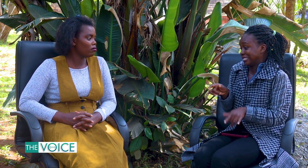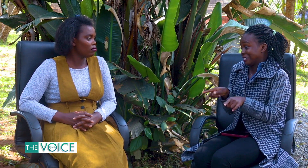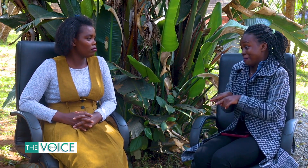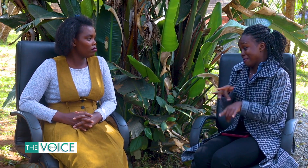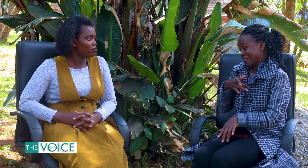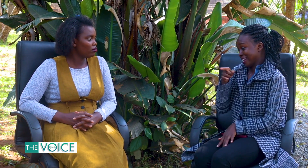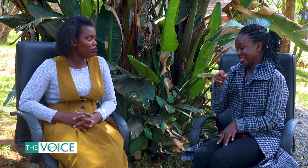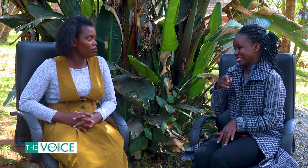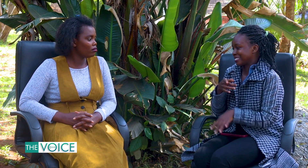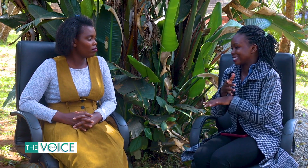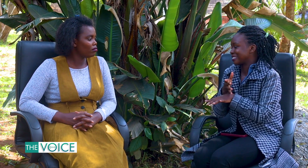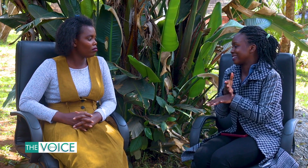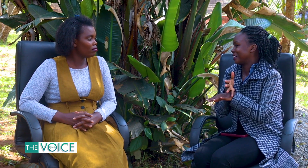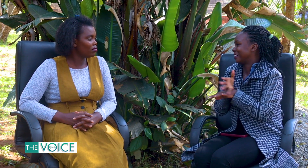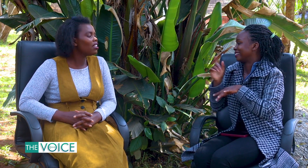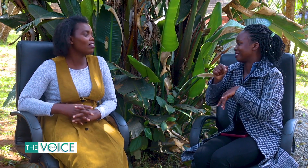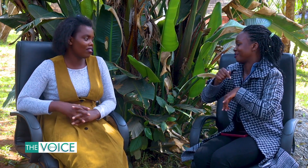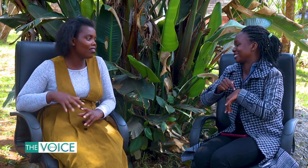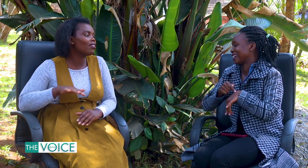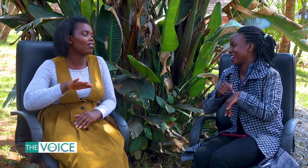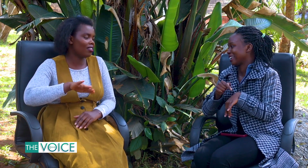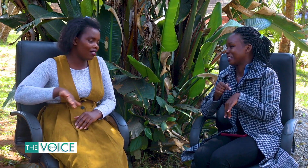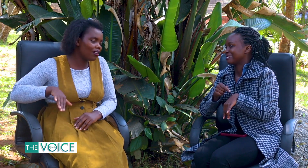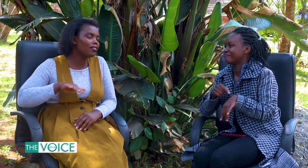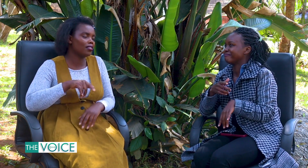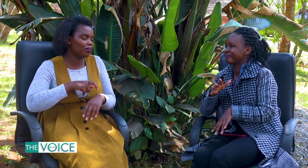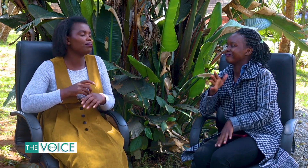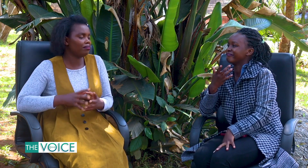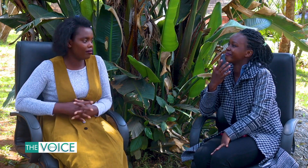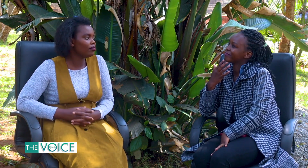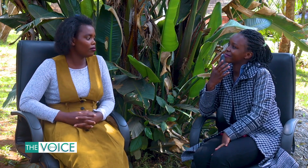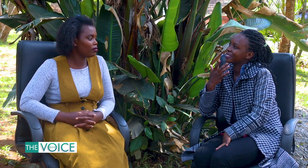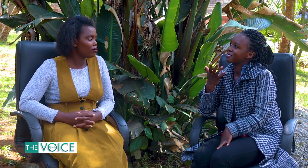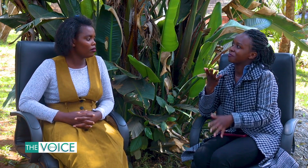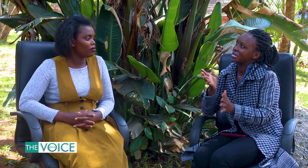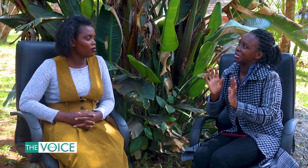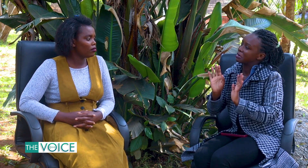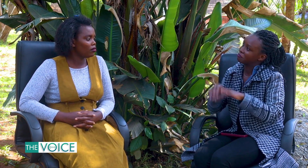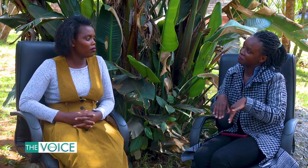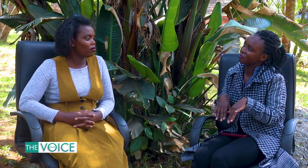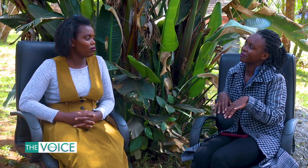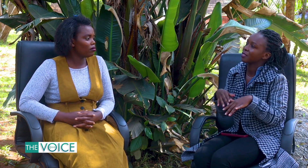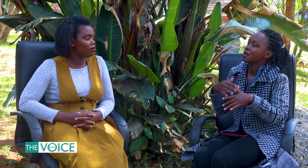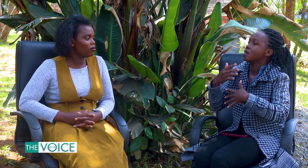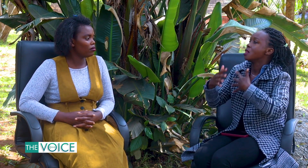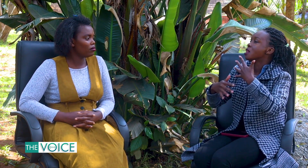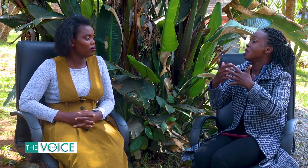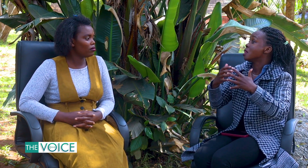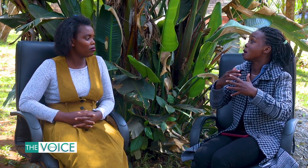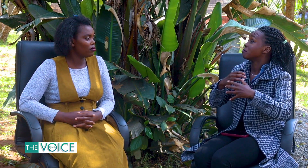And if I need to respond, I need to write. And that was wasting a lot of time. So after much contemplation, I actually just let it